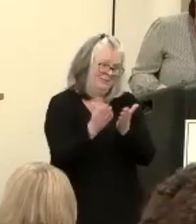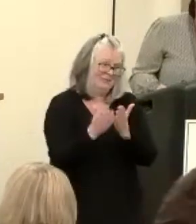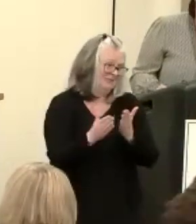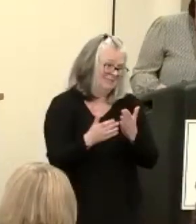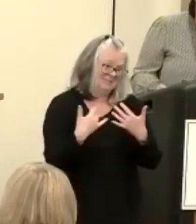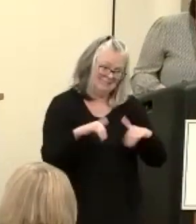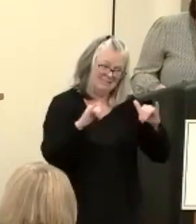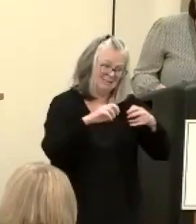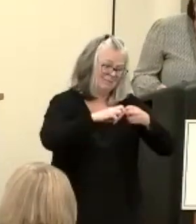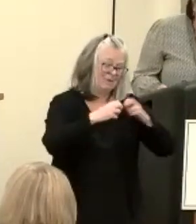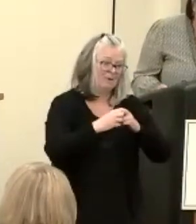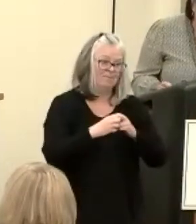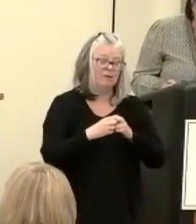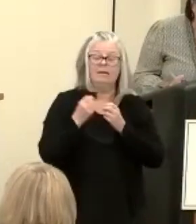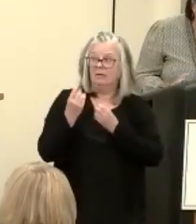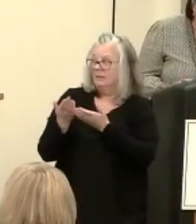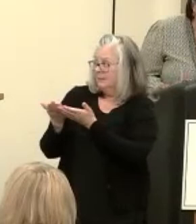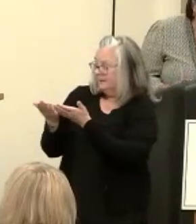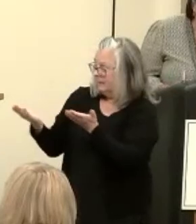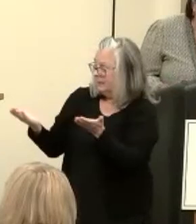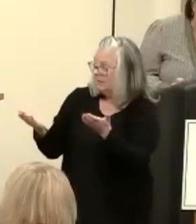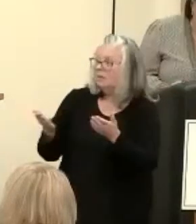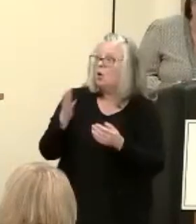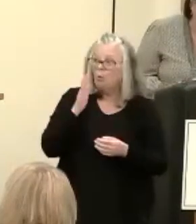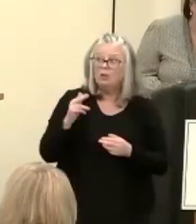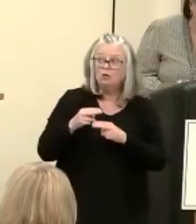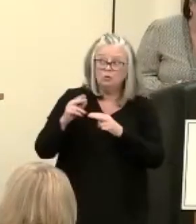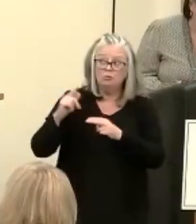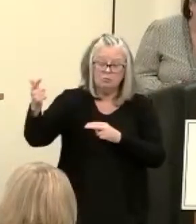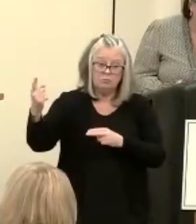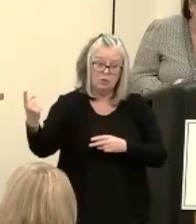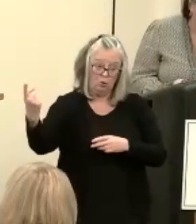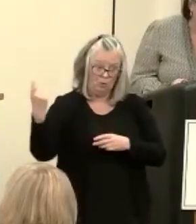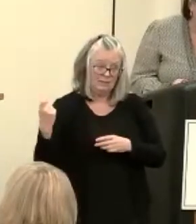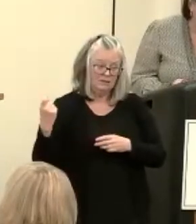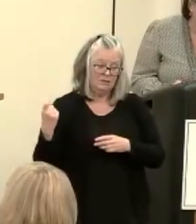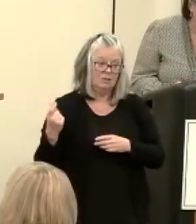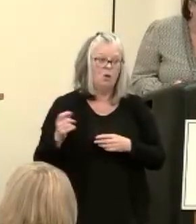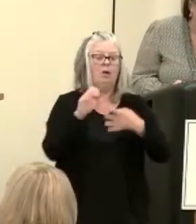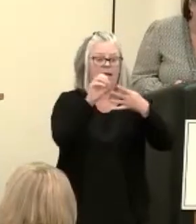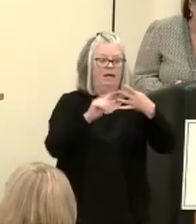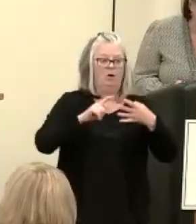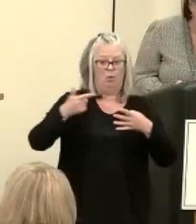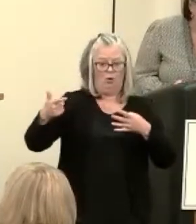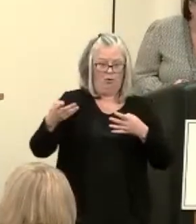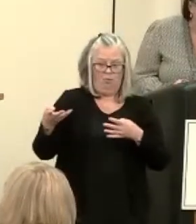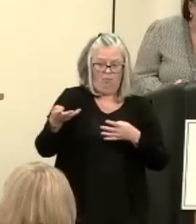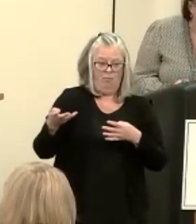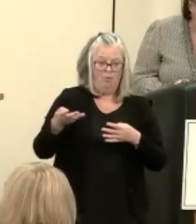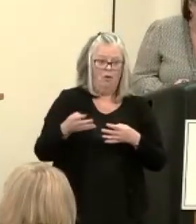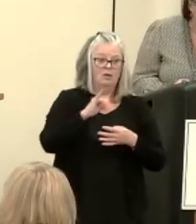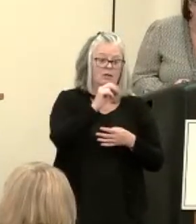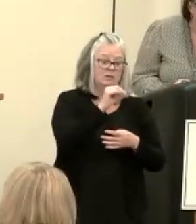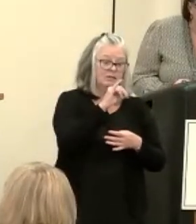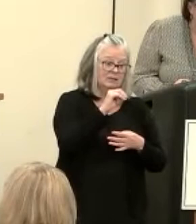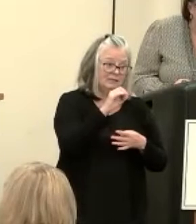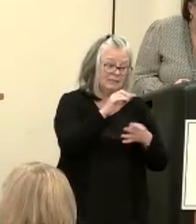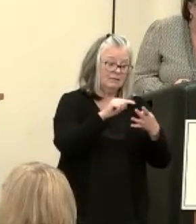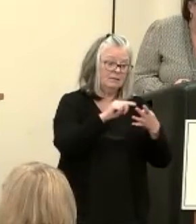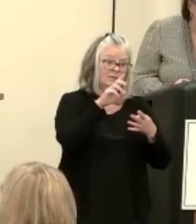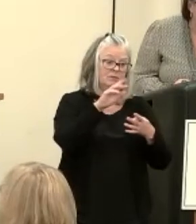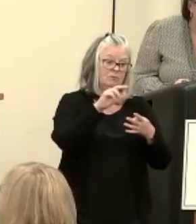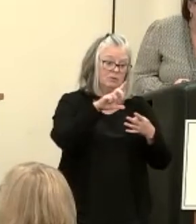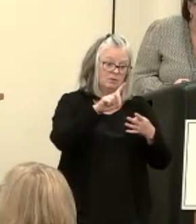Candidates, we're about to move to the question. I'll mention the order of the responses for this area. Janine Gibson,